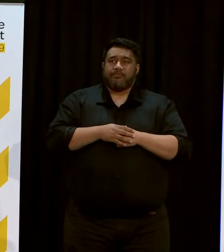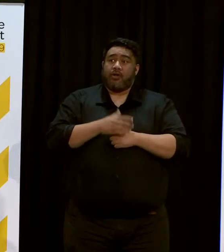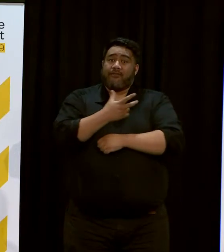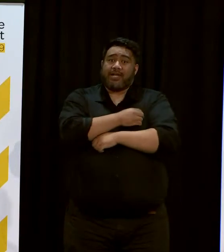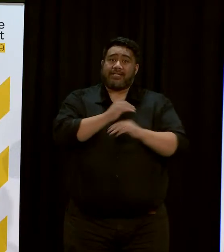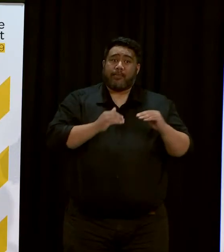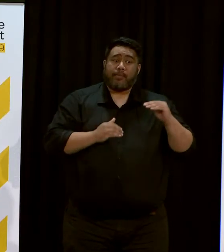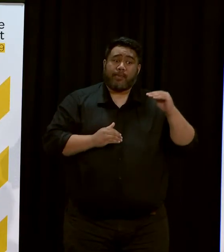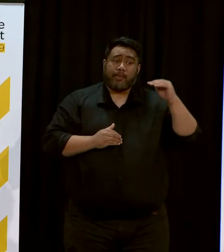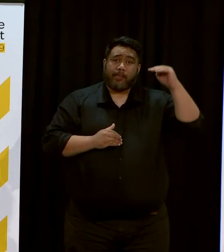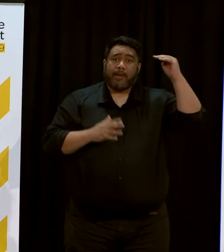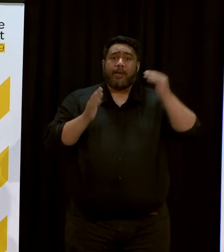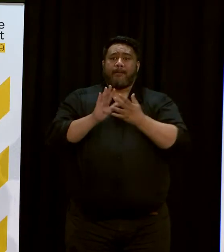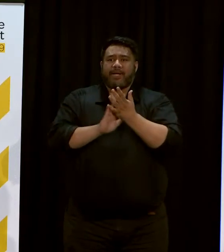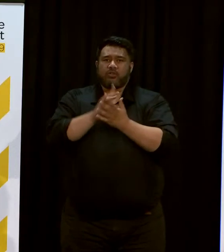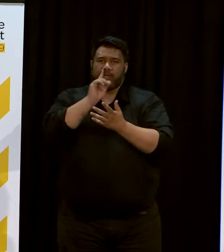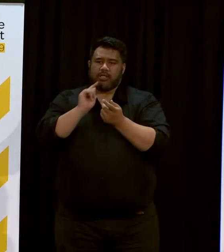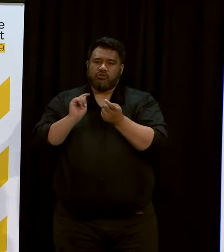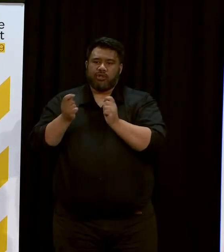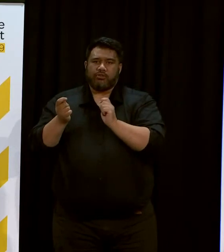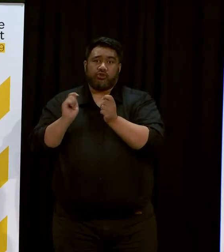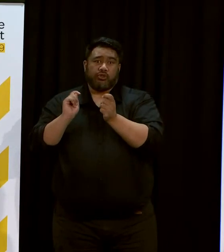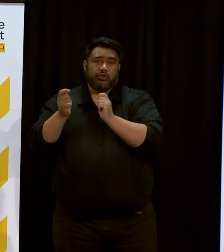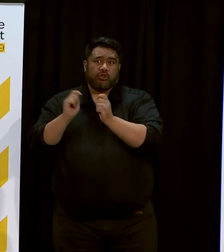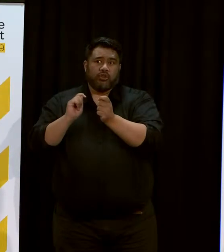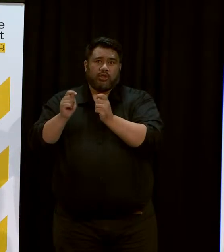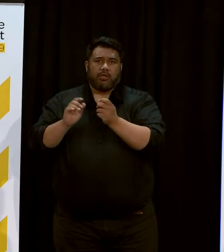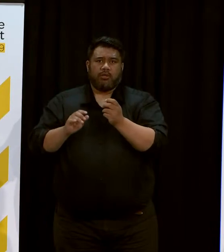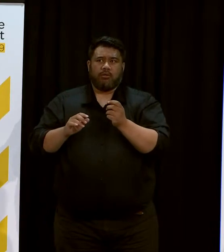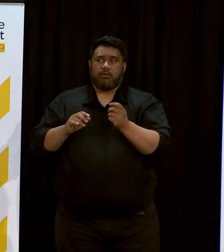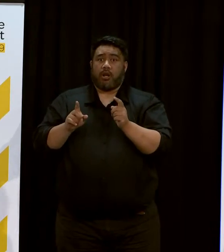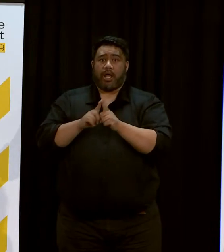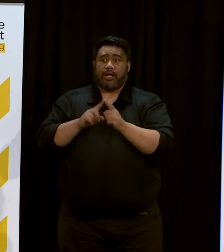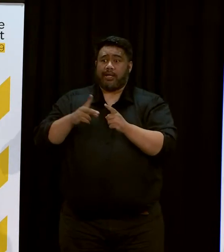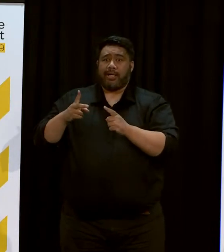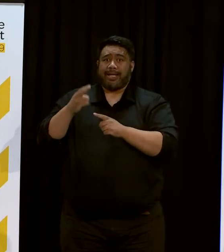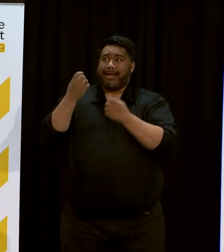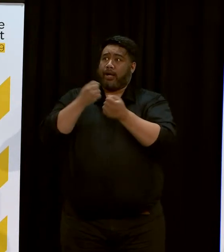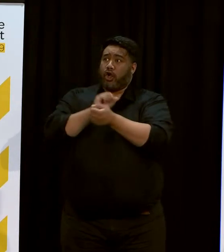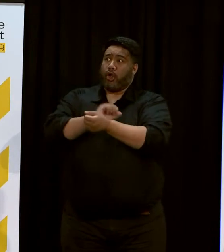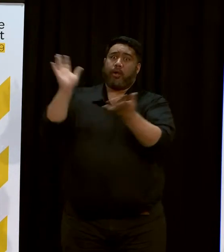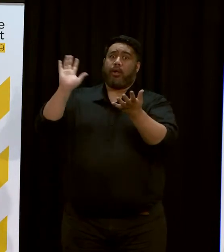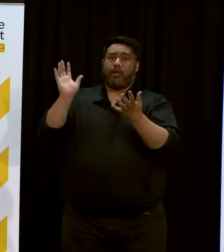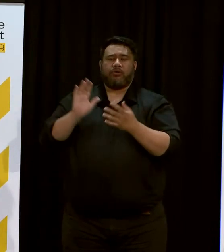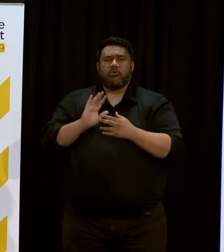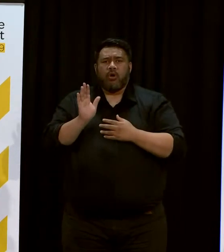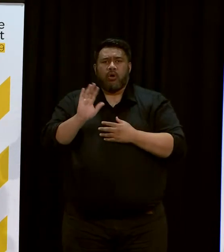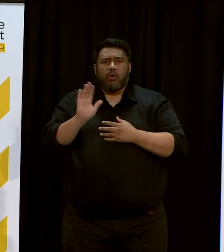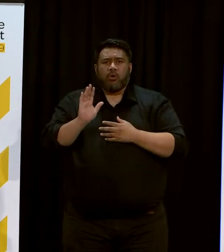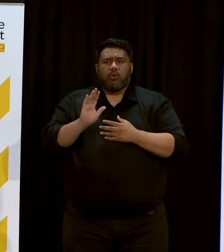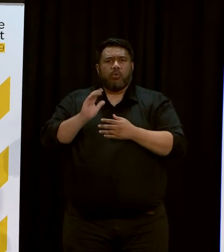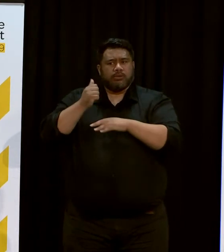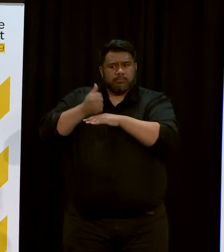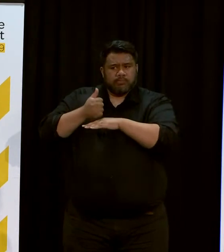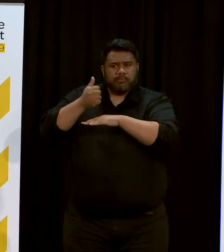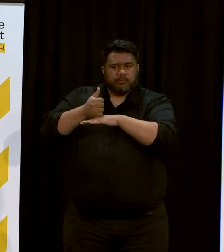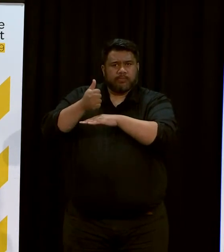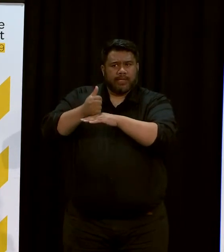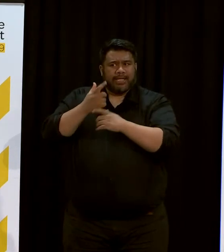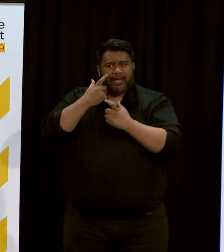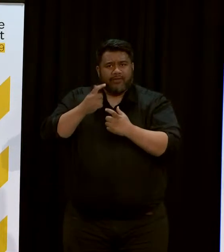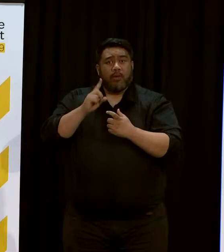changes to our system. It's not the idea that suddenly you cut loose and we don't have anything in place, not at all. We still need to be careful, but it's just